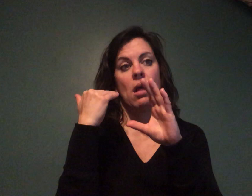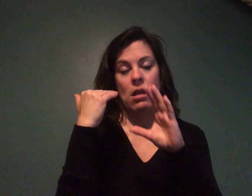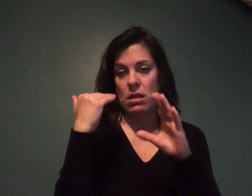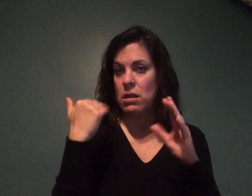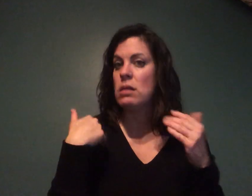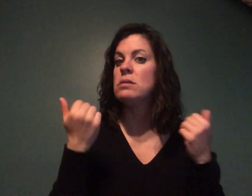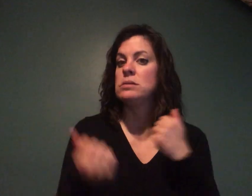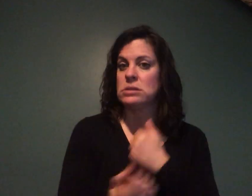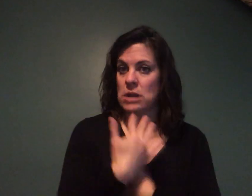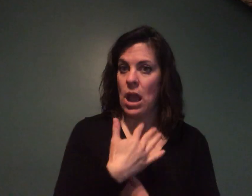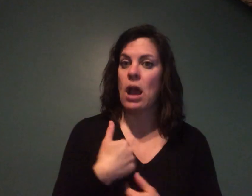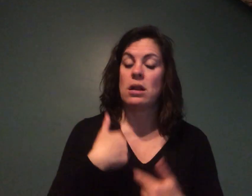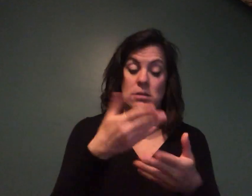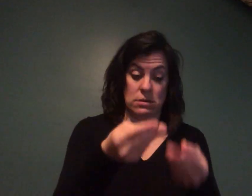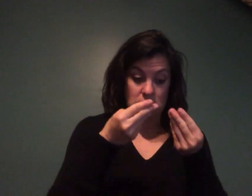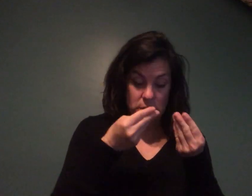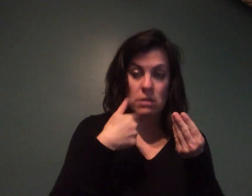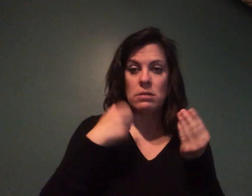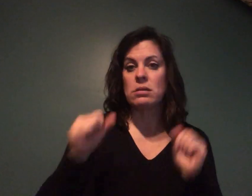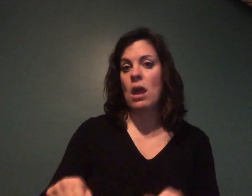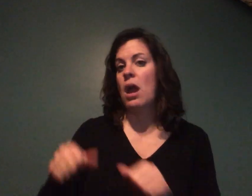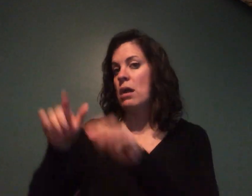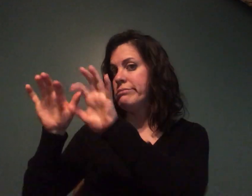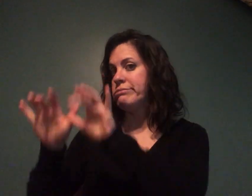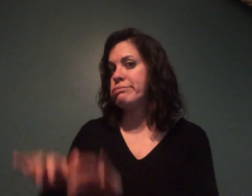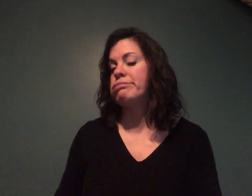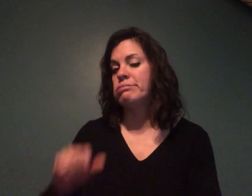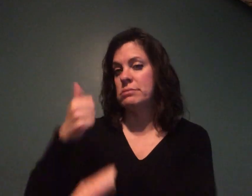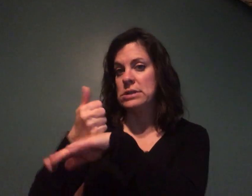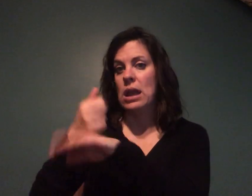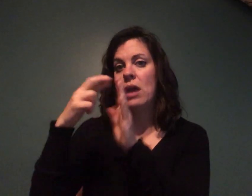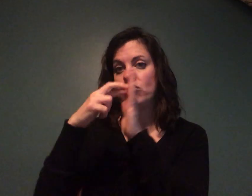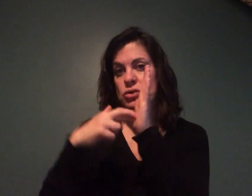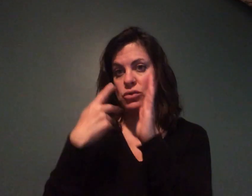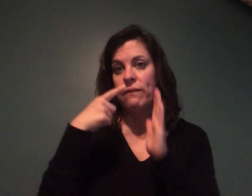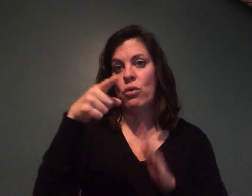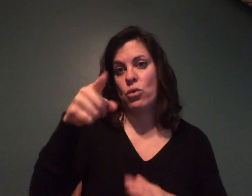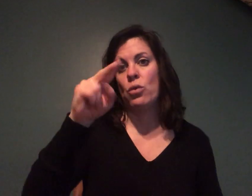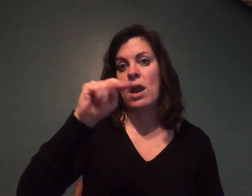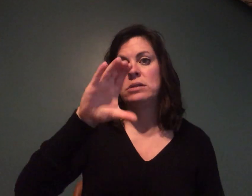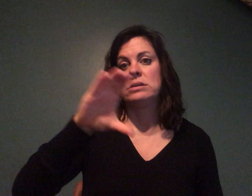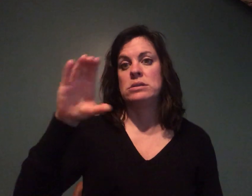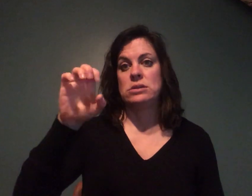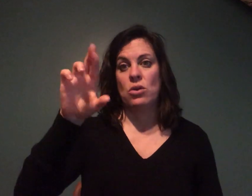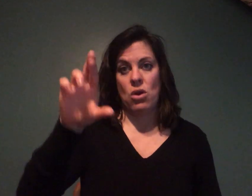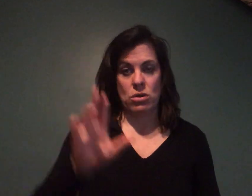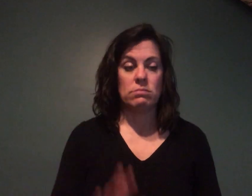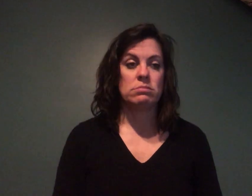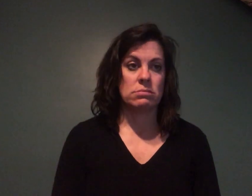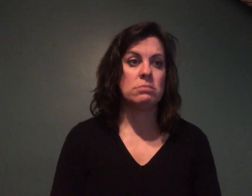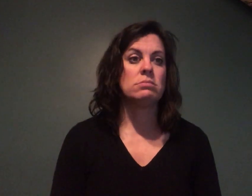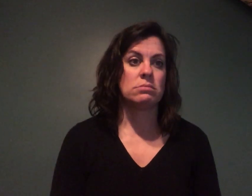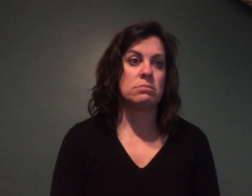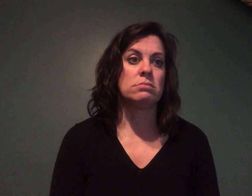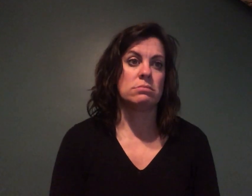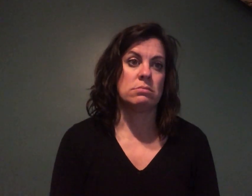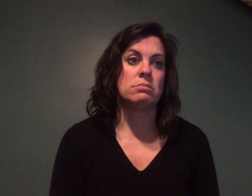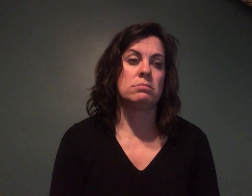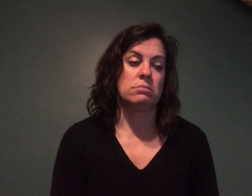you are in the system, then Mr. Hove can start entering for your paper test, and then the system will start recording you for